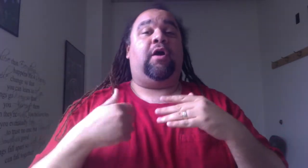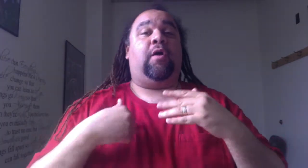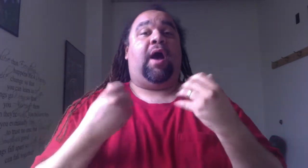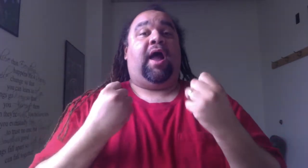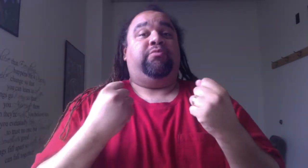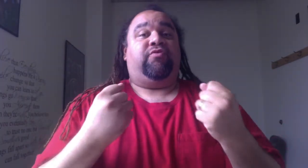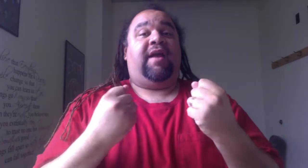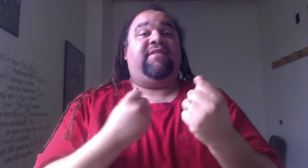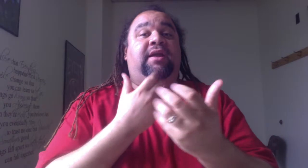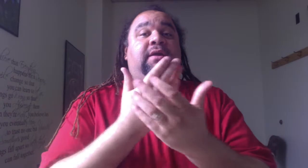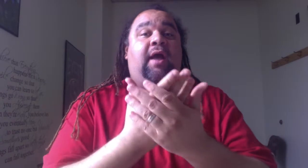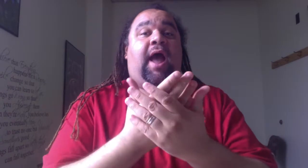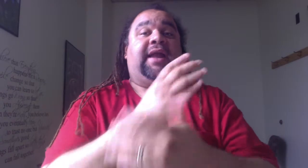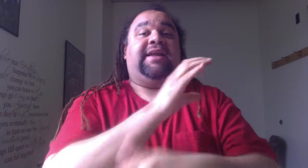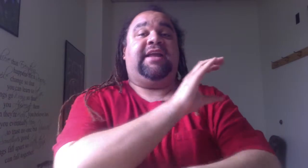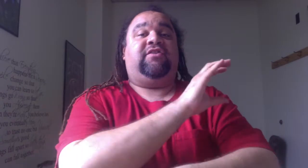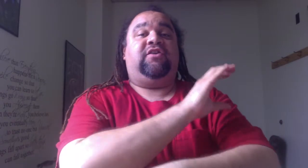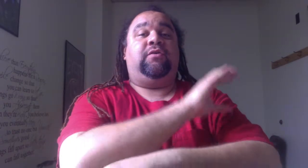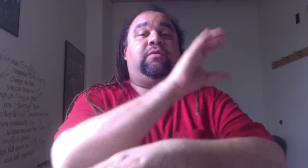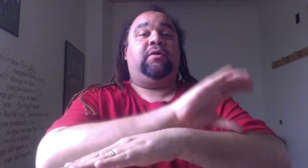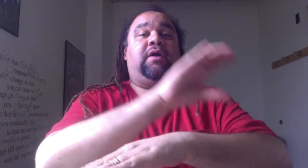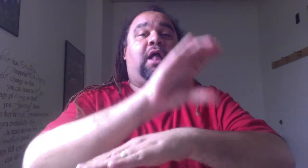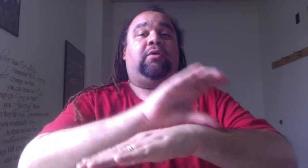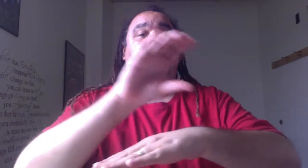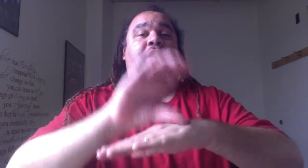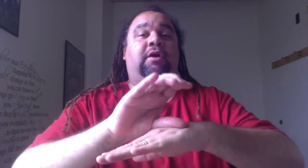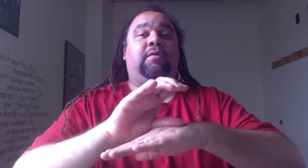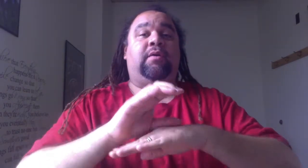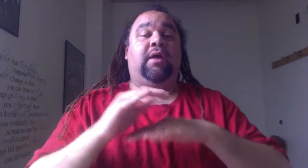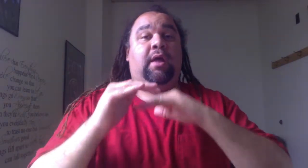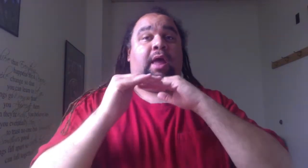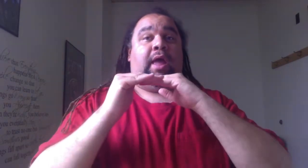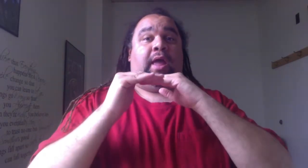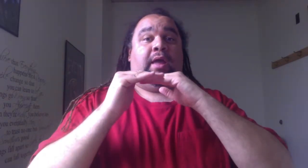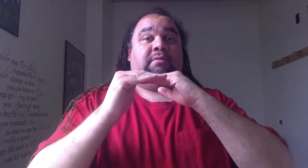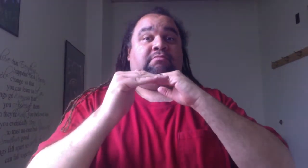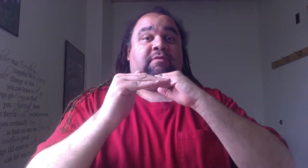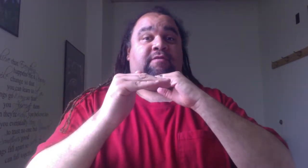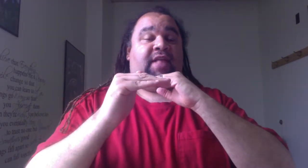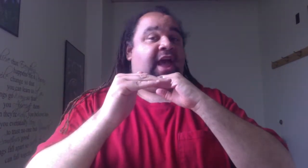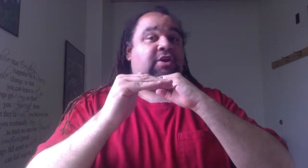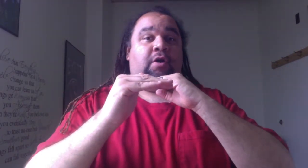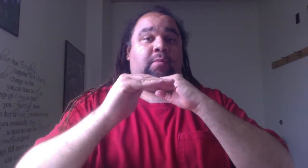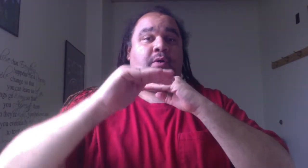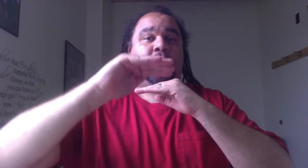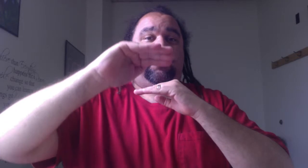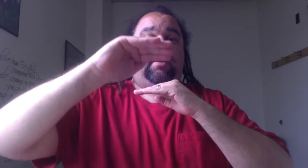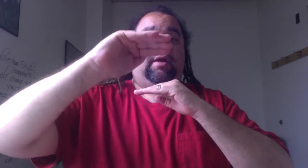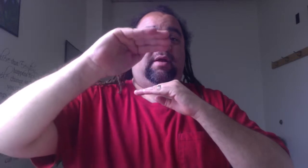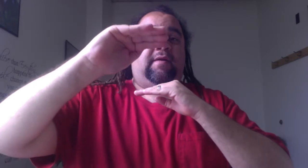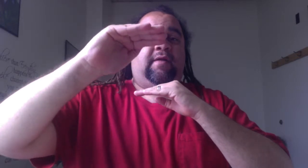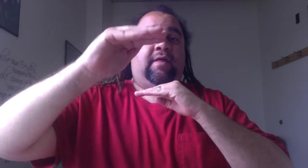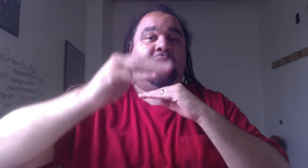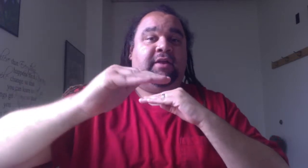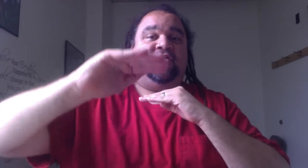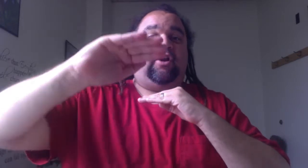so I'm driving, I get to Colorado, flat no more, starts to